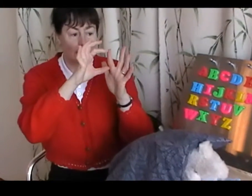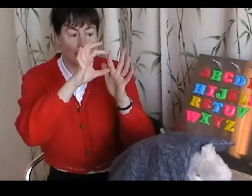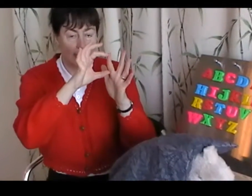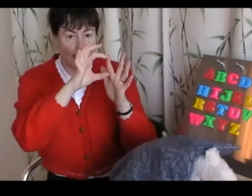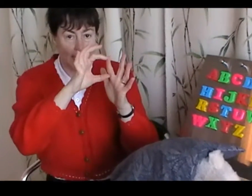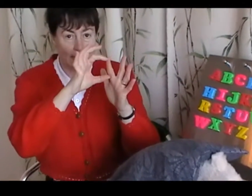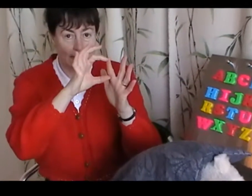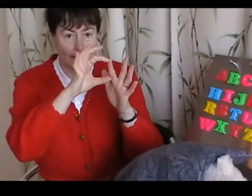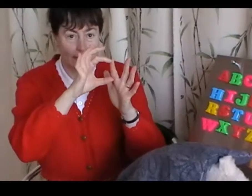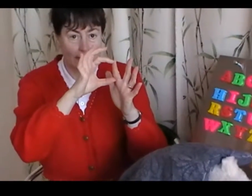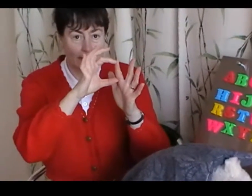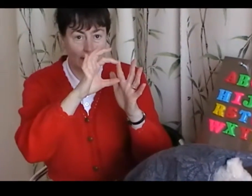D,